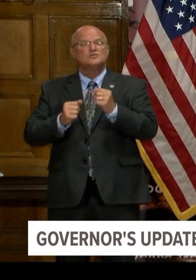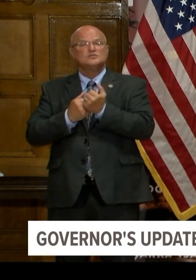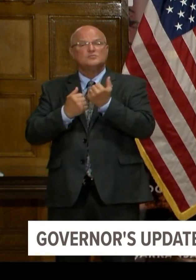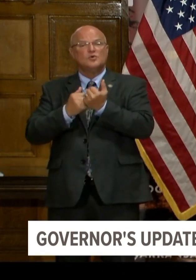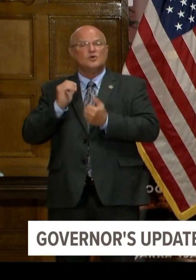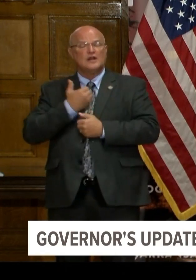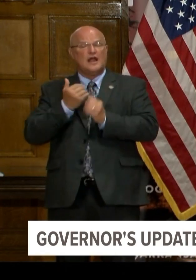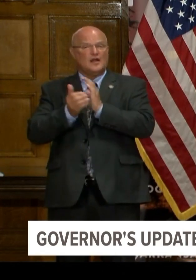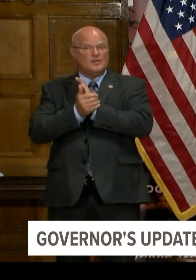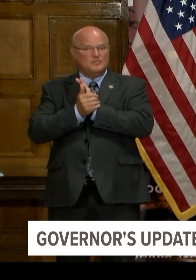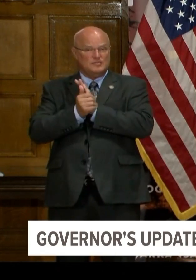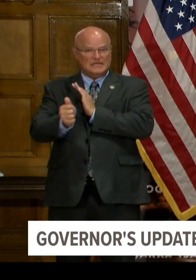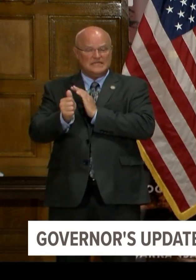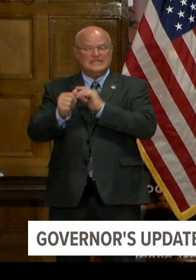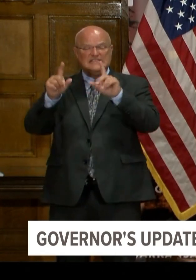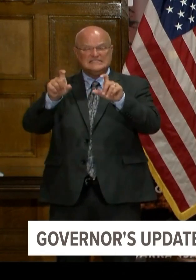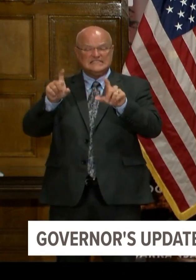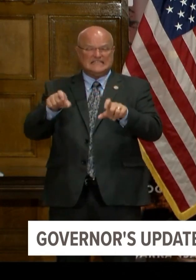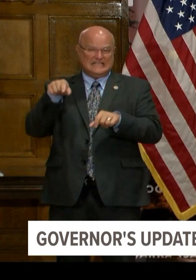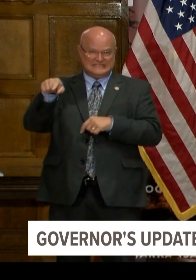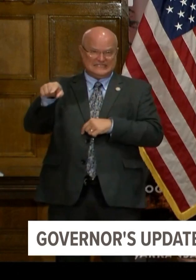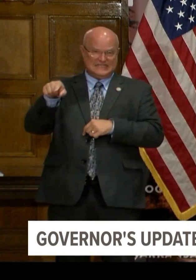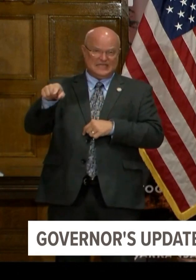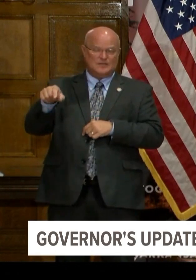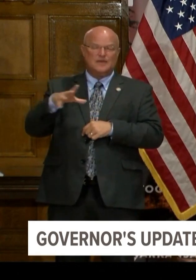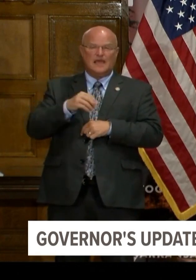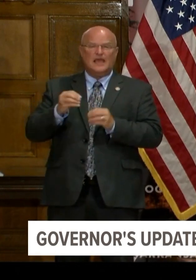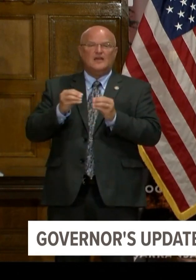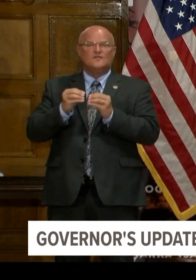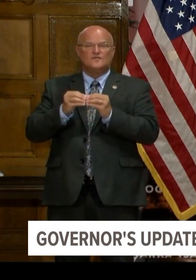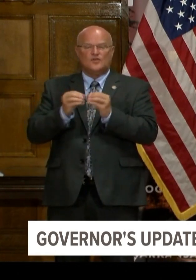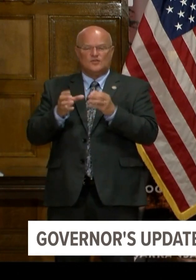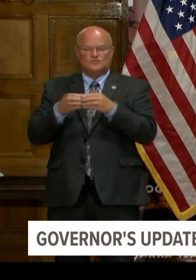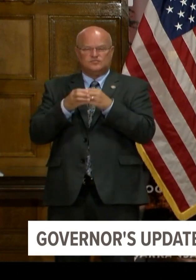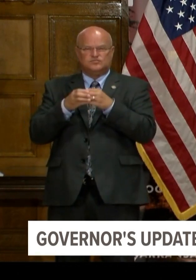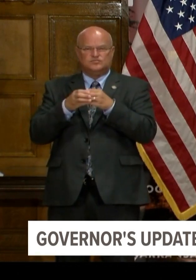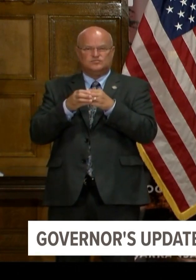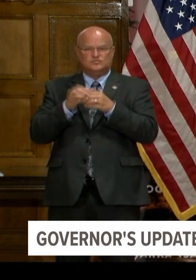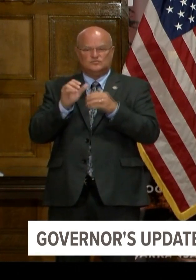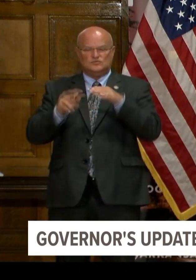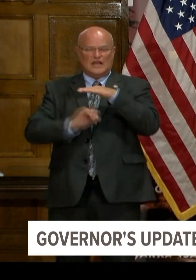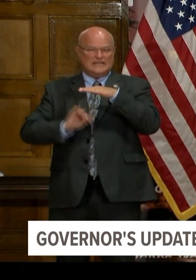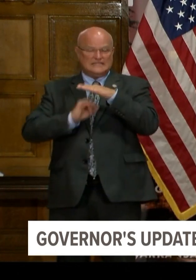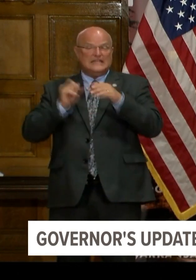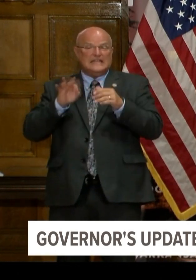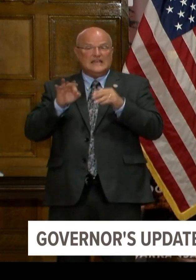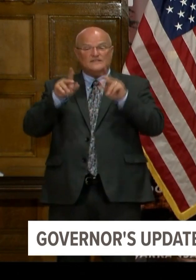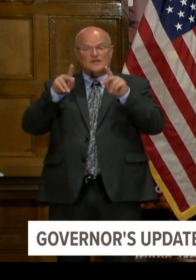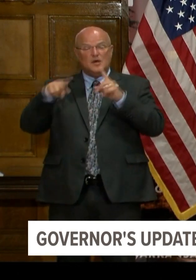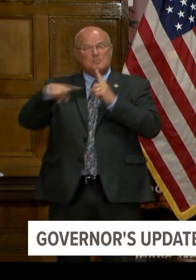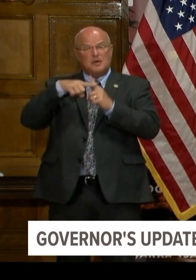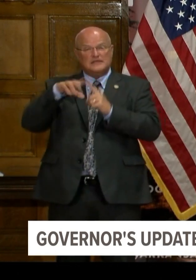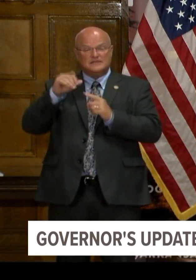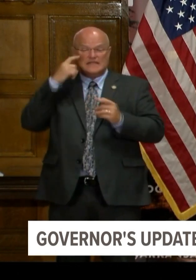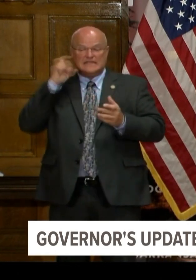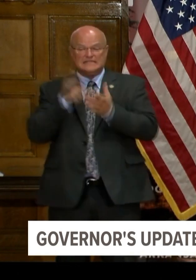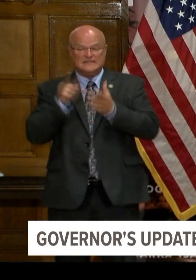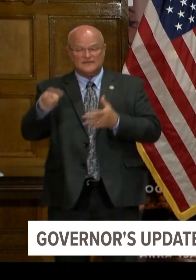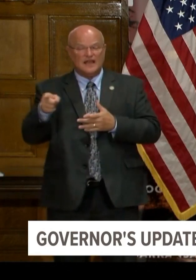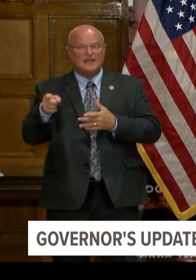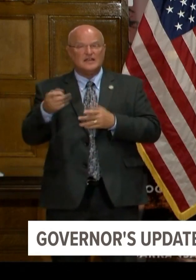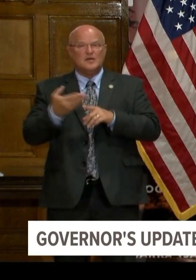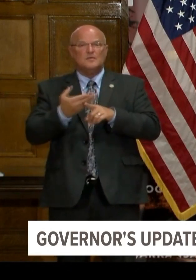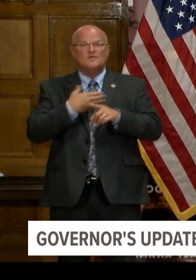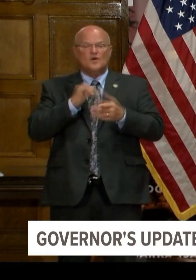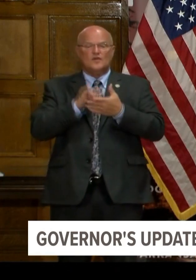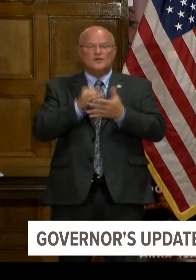our ability to test those inmates and further isolate should a positive case be identified before